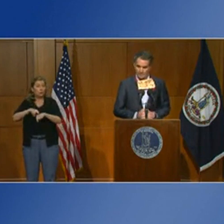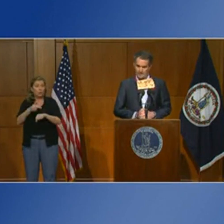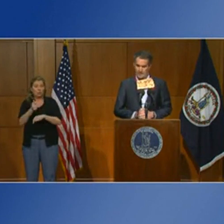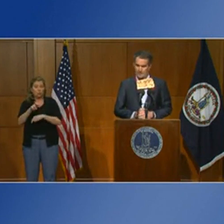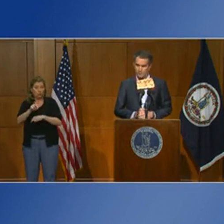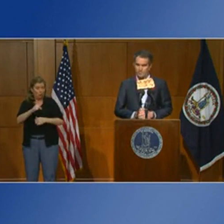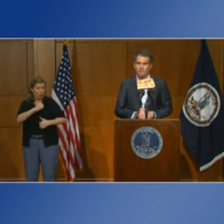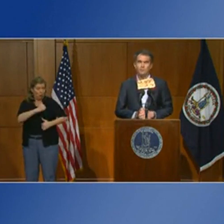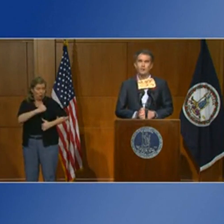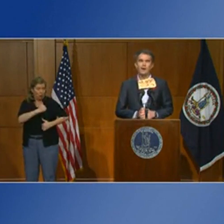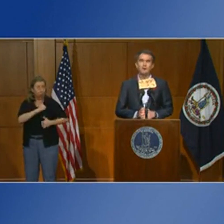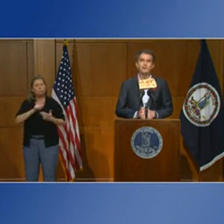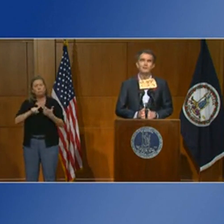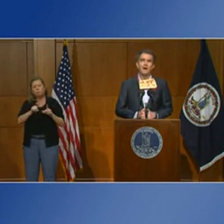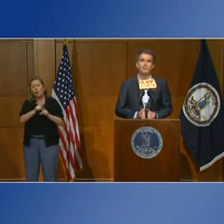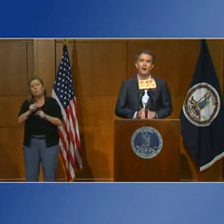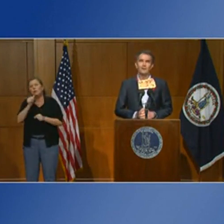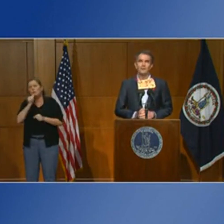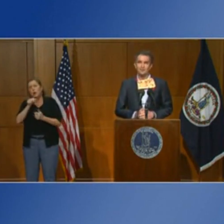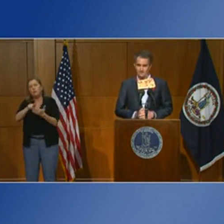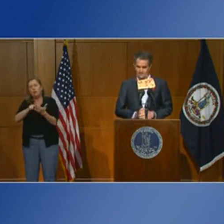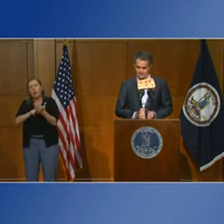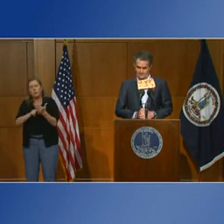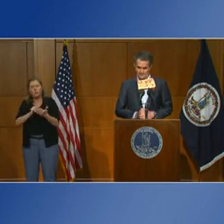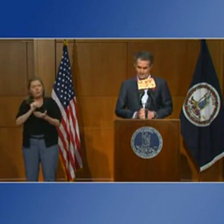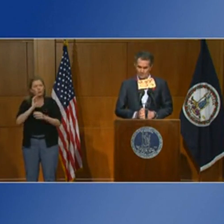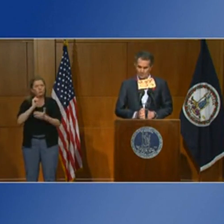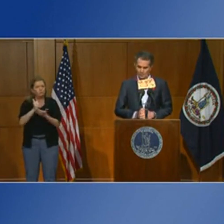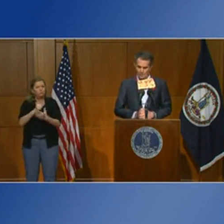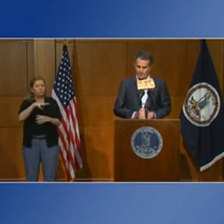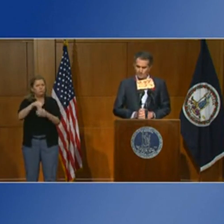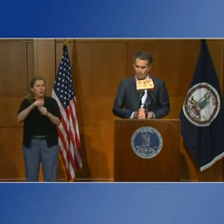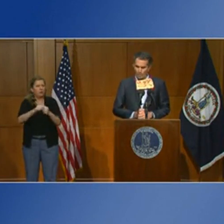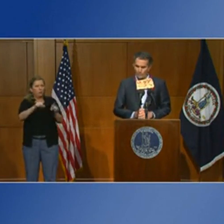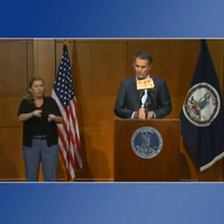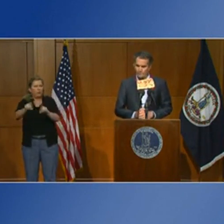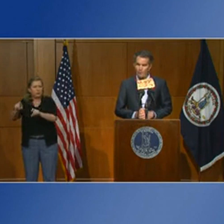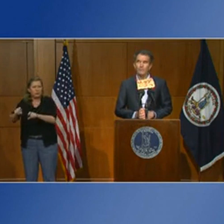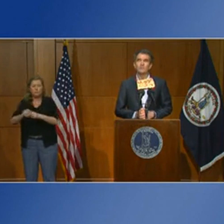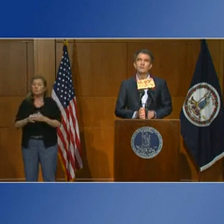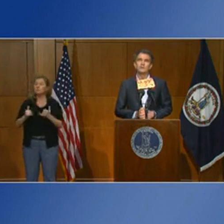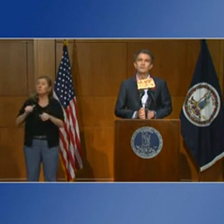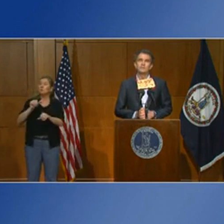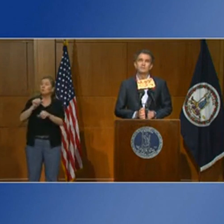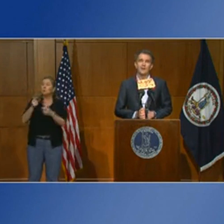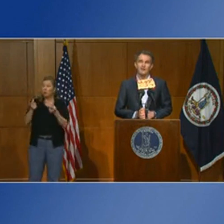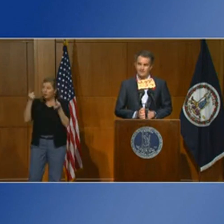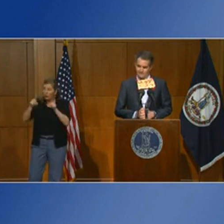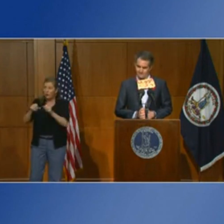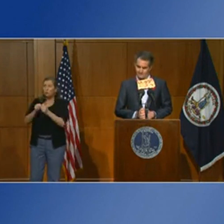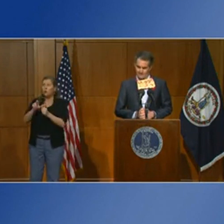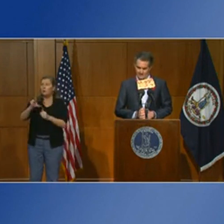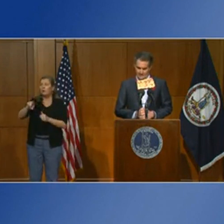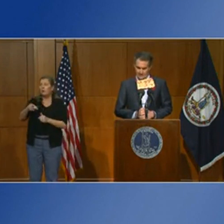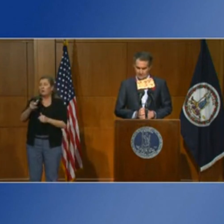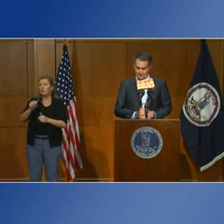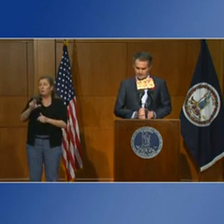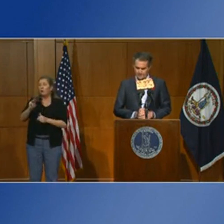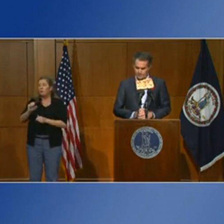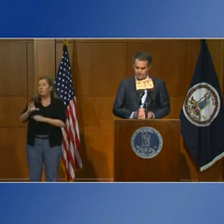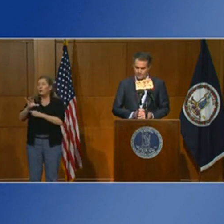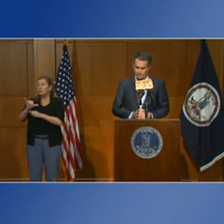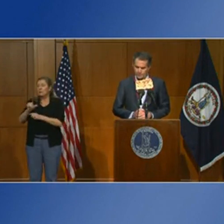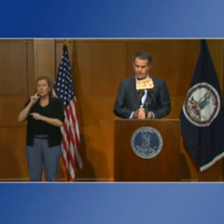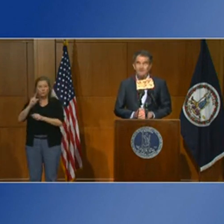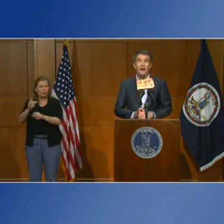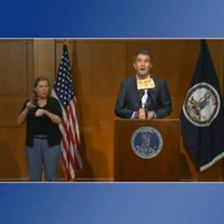Guard as well as private contractors. We're working to partner with pharmacies for testing, and we